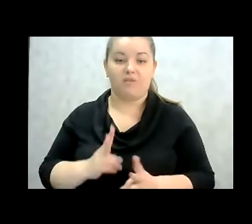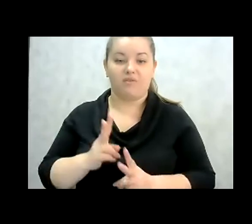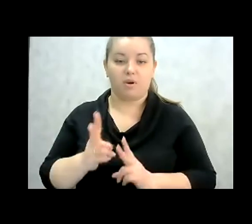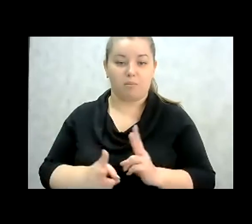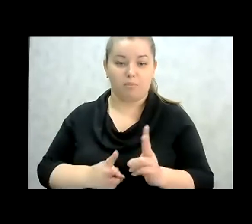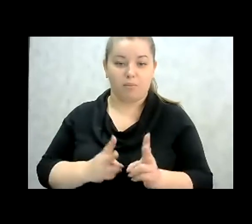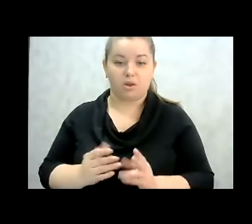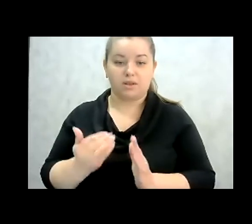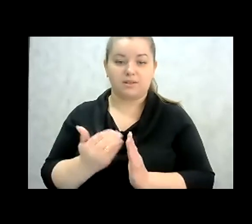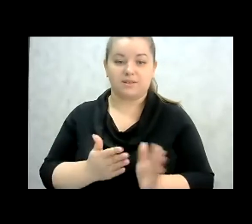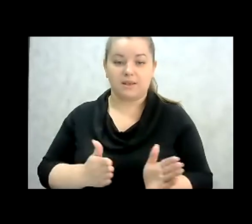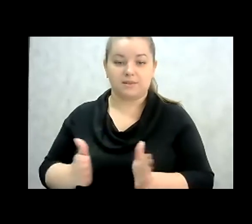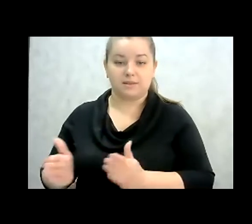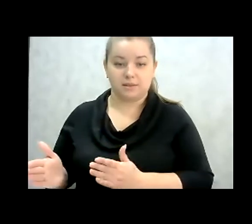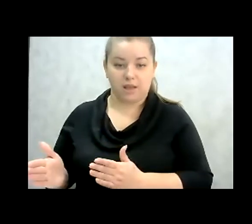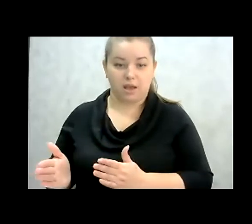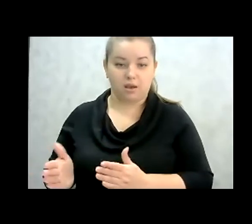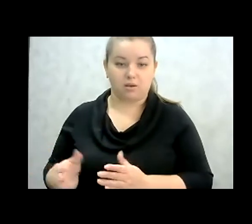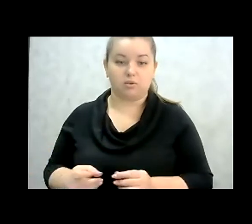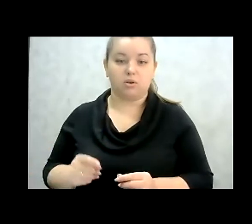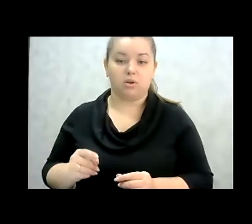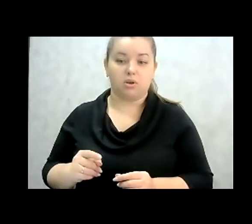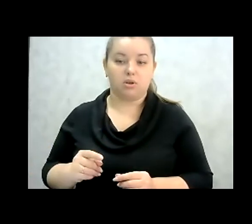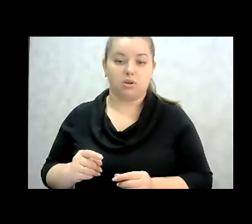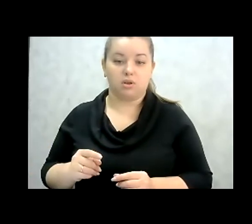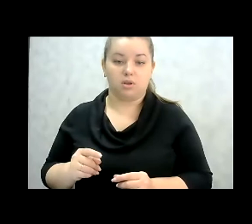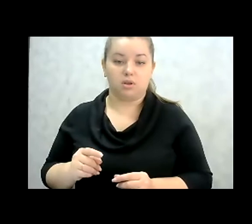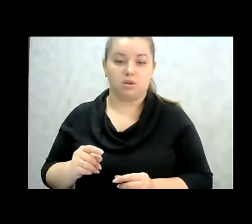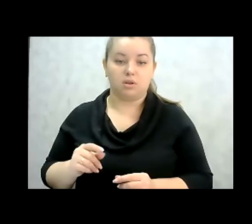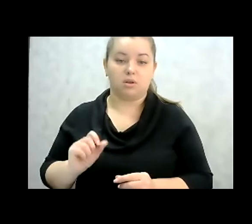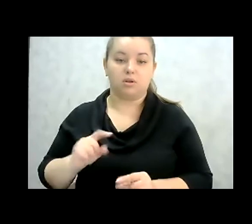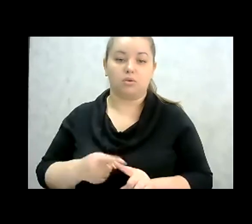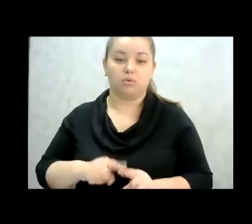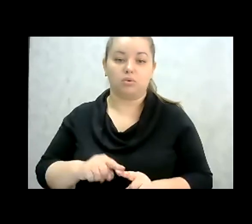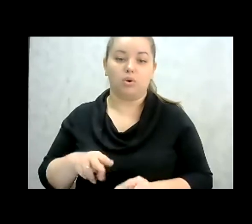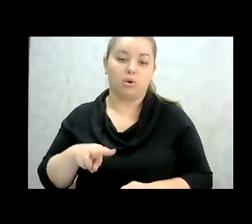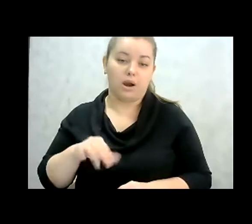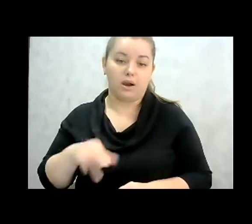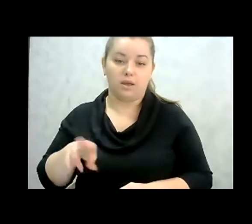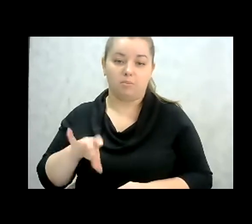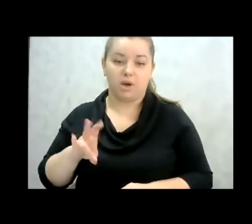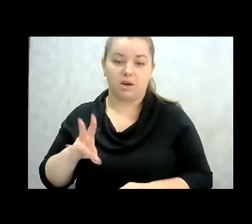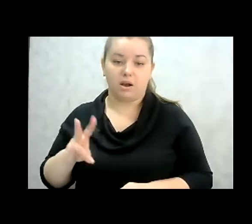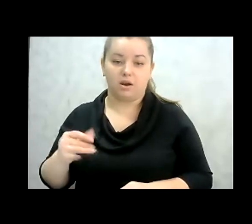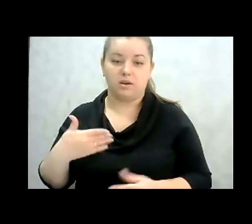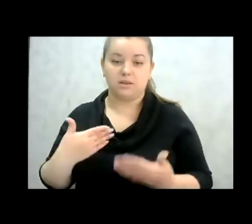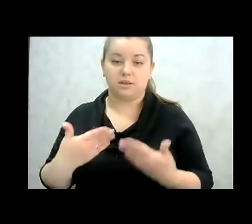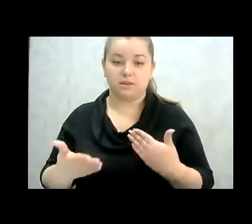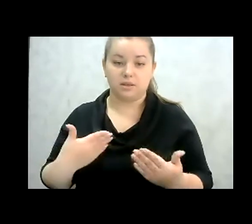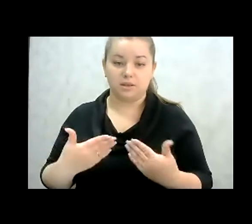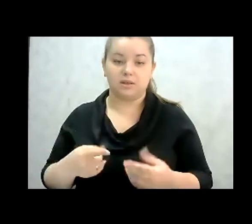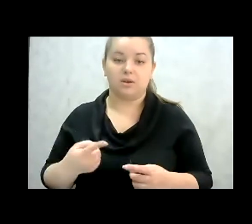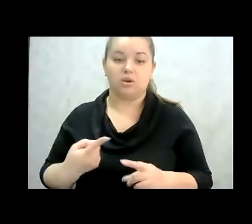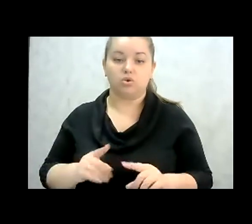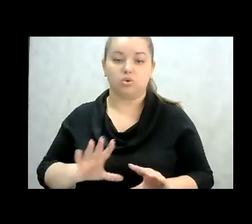towards campaigning on election day, and the whole issue of coordinating second rounds in the interests